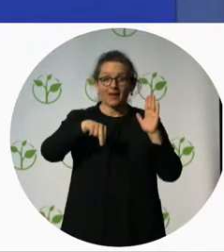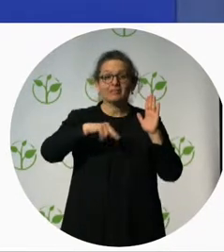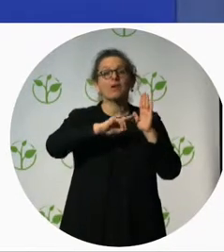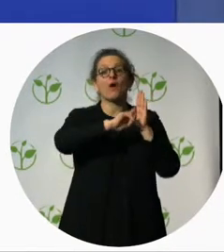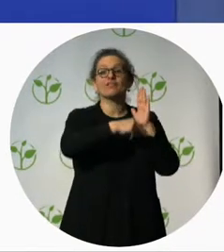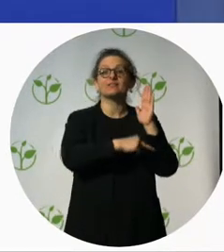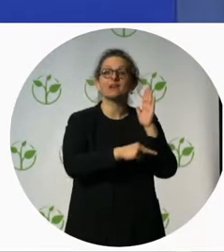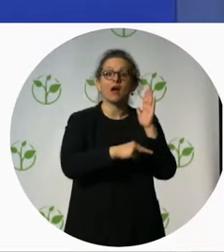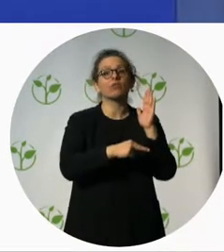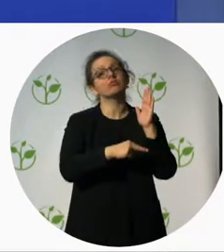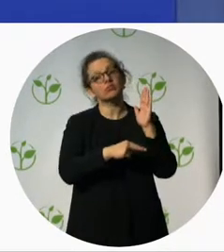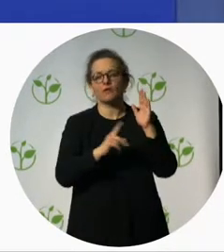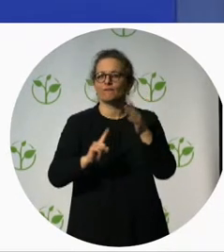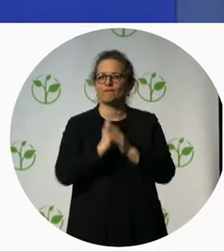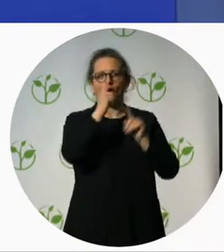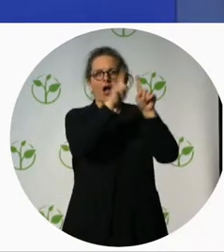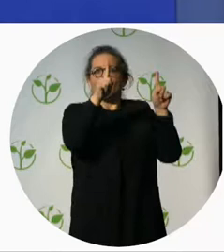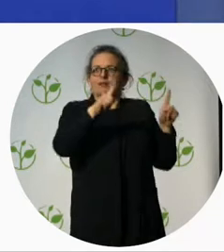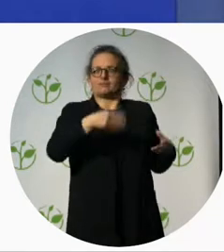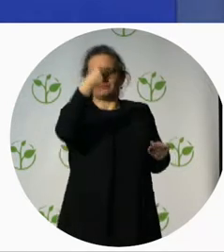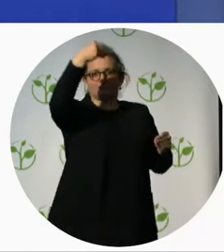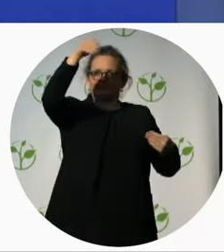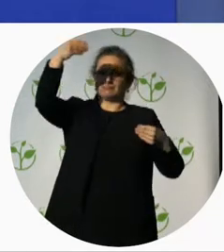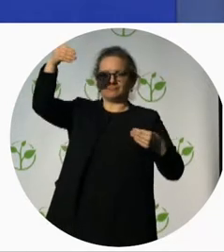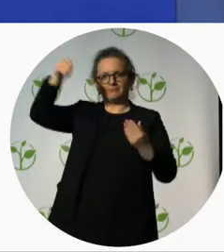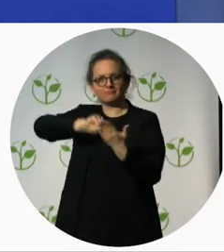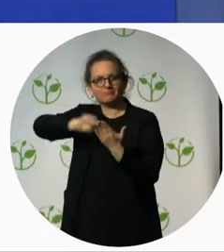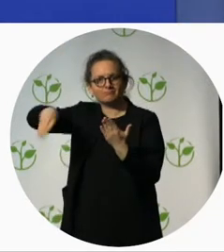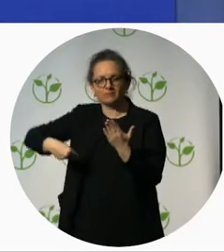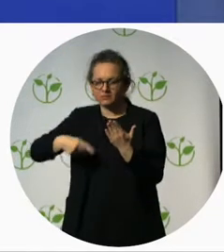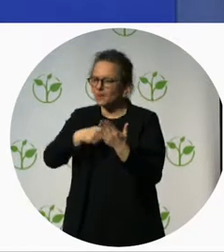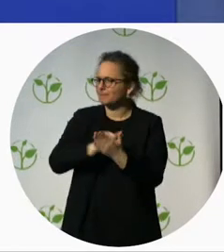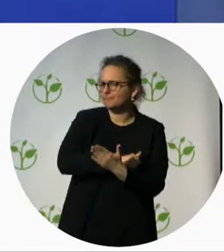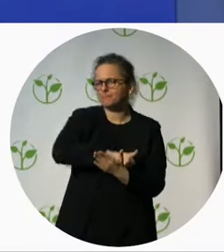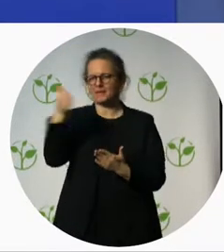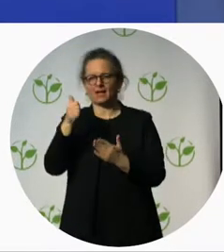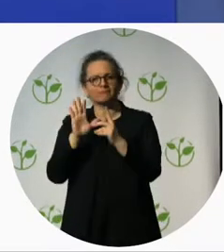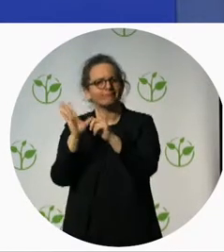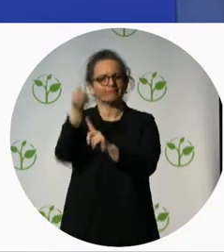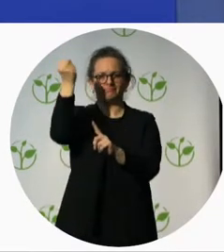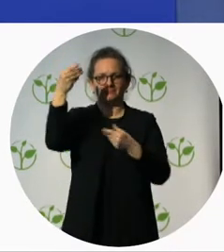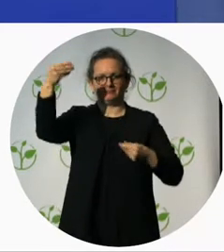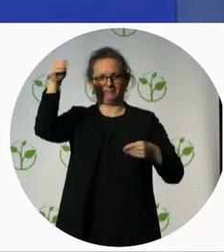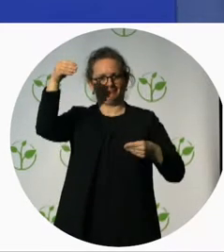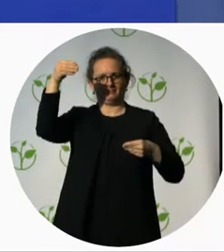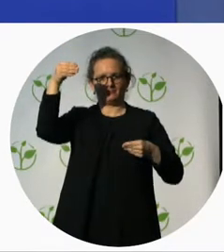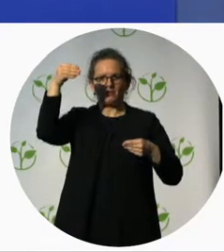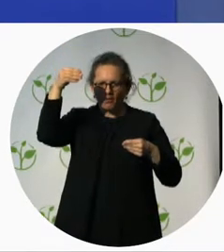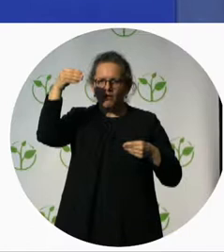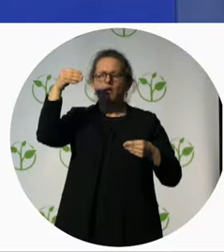We dealt with this negotiation from a perception that I am a diplomat. I'm a negotiator. I'm not a specialist on